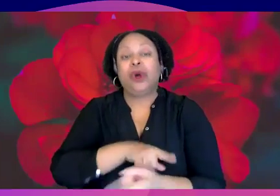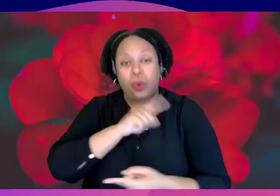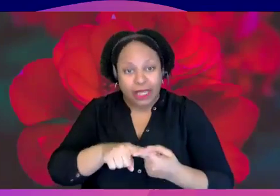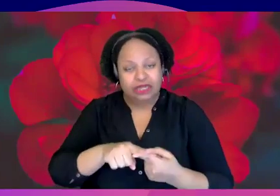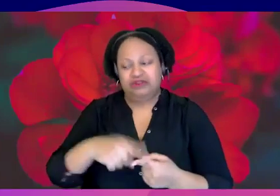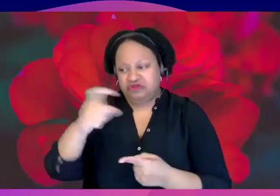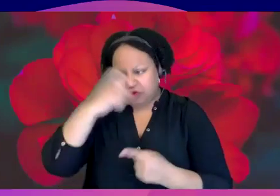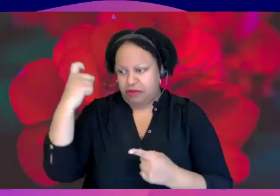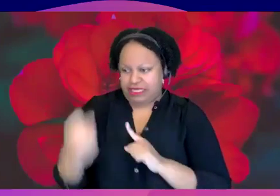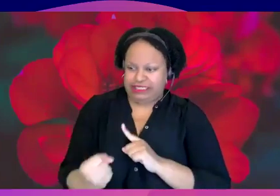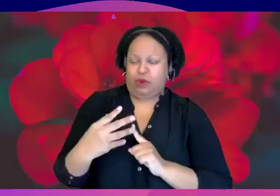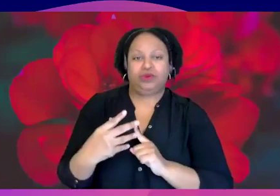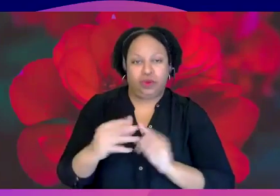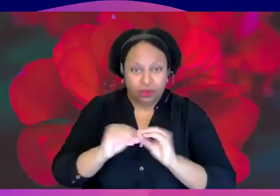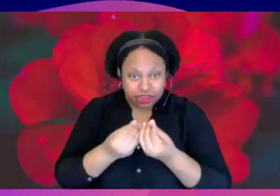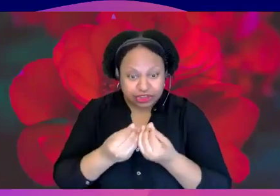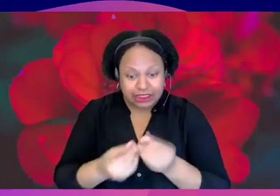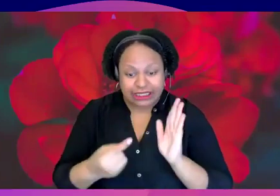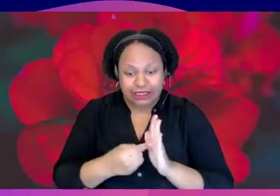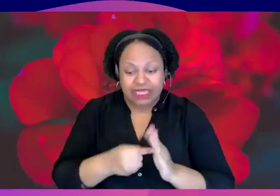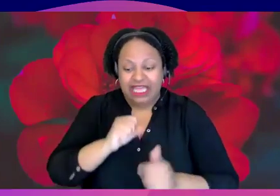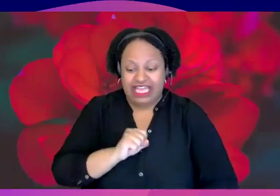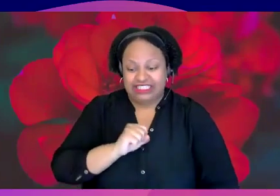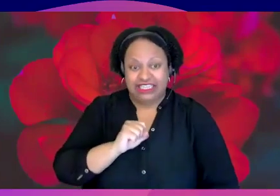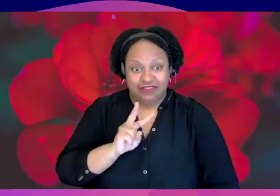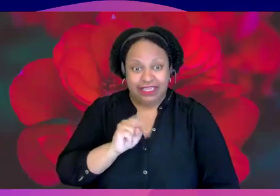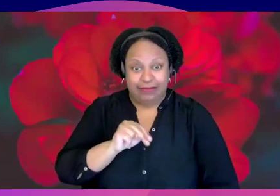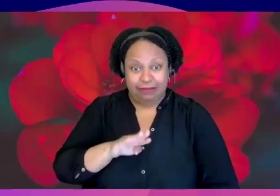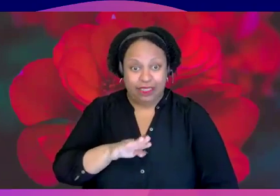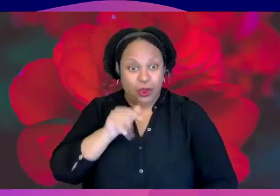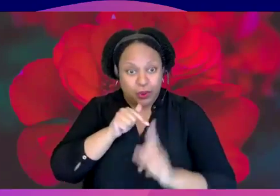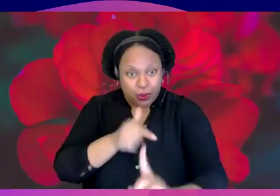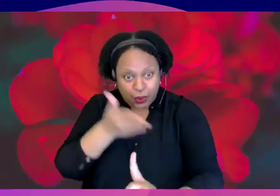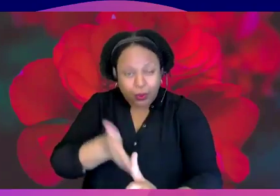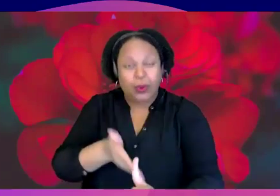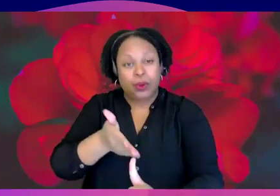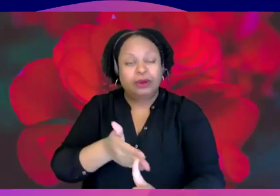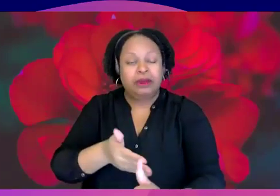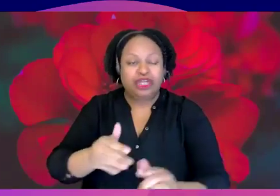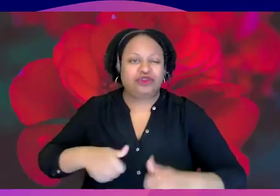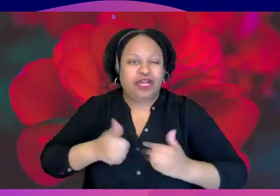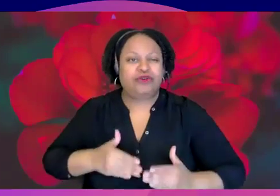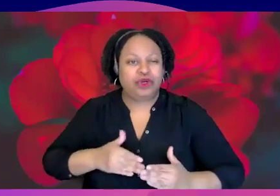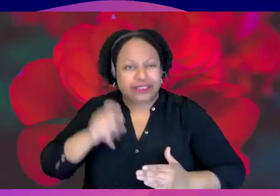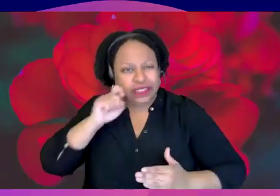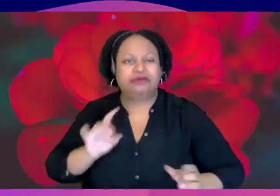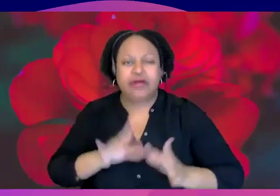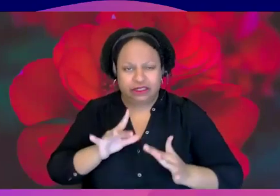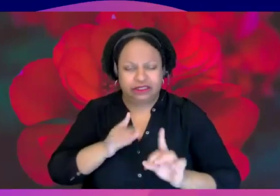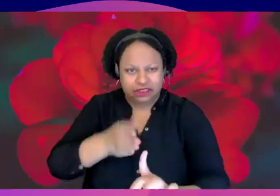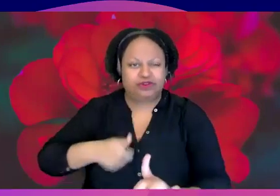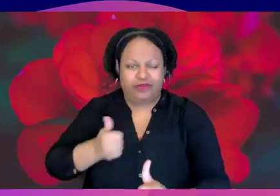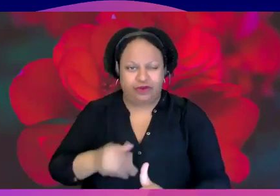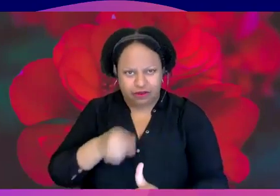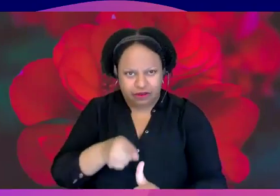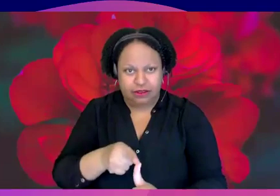for SVNB, the person at the center of our care are survivors of sexual violence. The next ring level